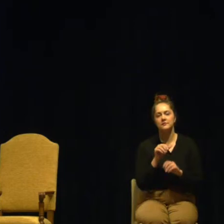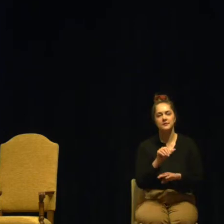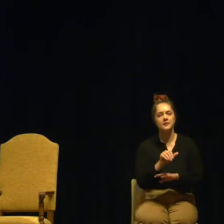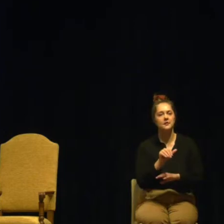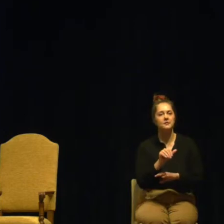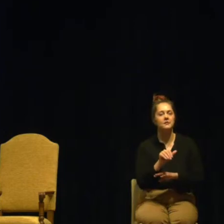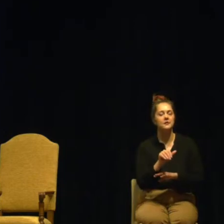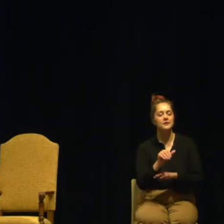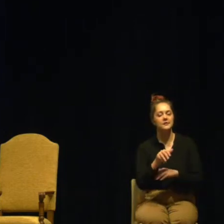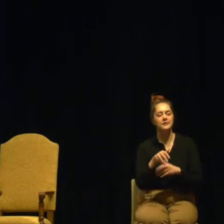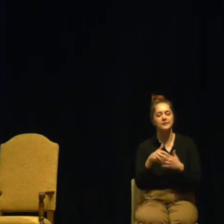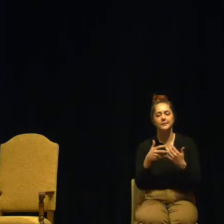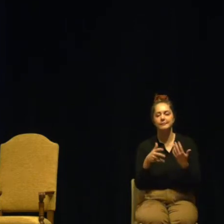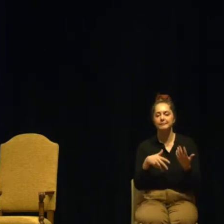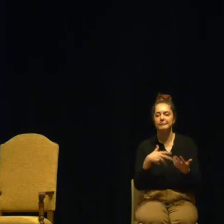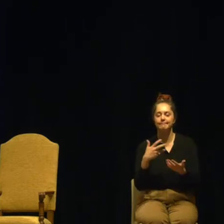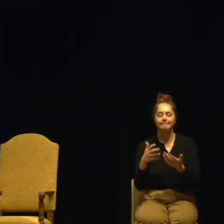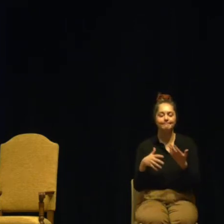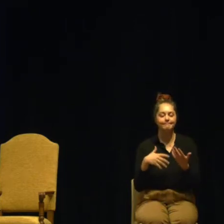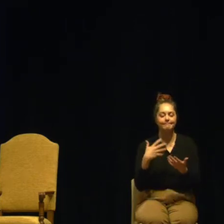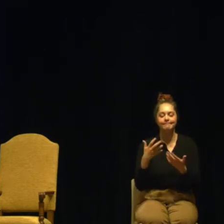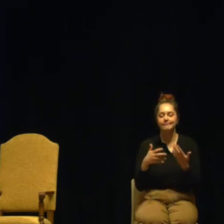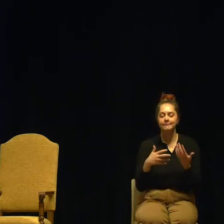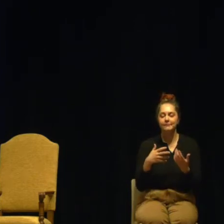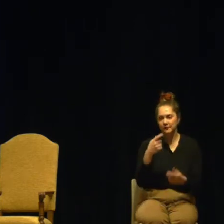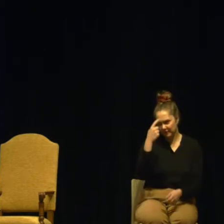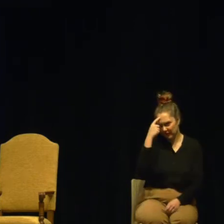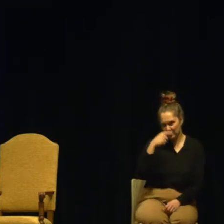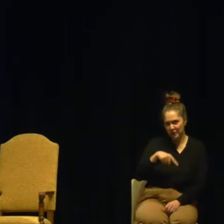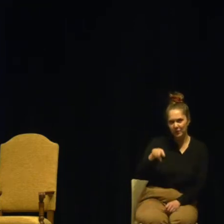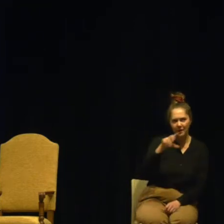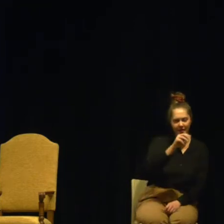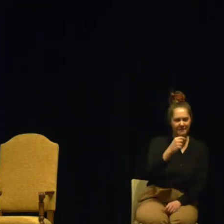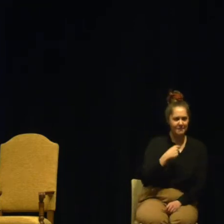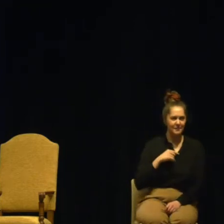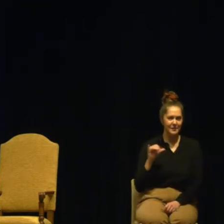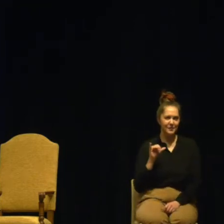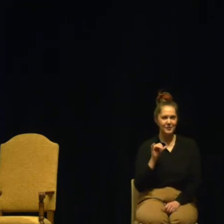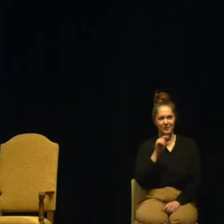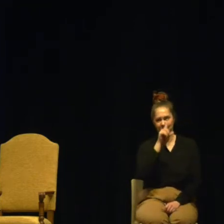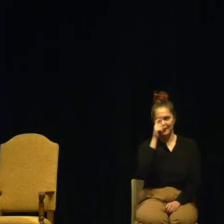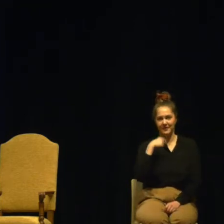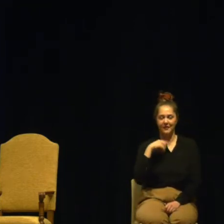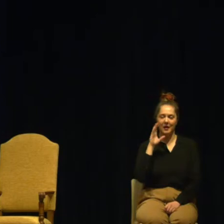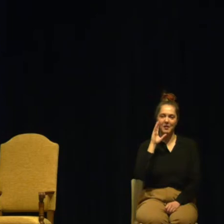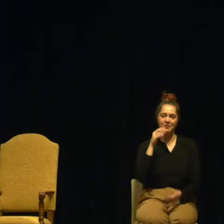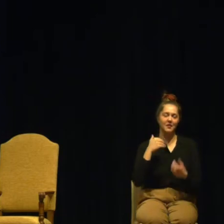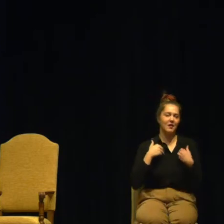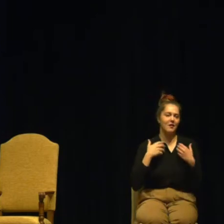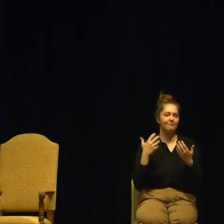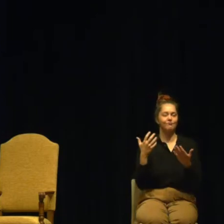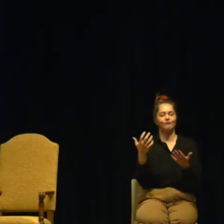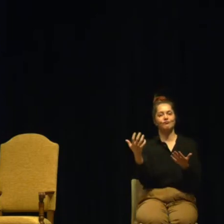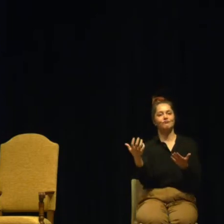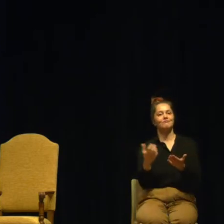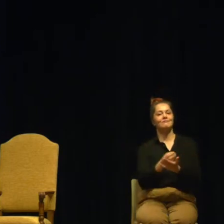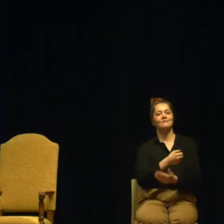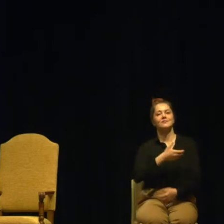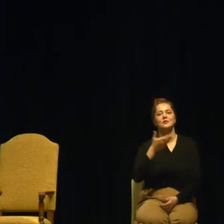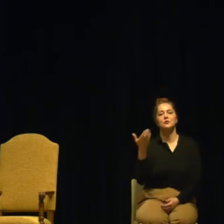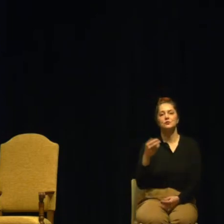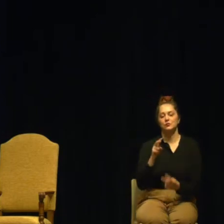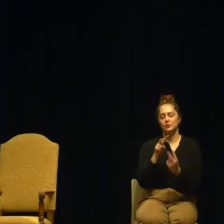evening, even you know, for you, of course, and for me too, because I'm getting the opportunity to introduce